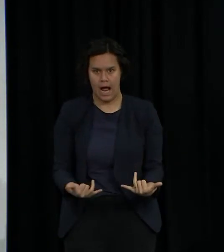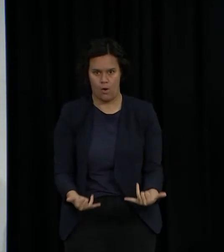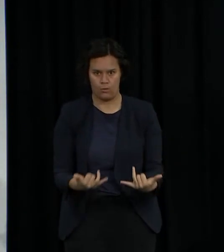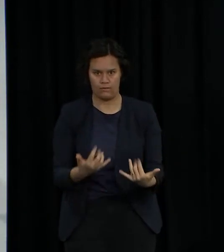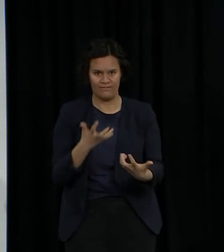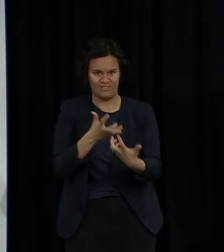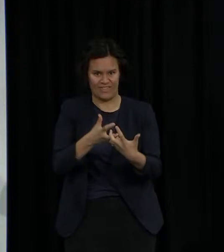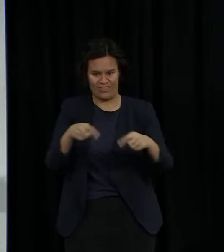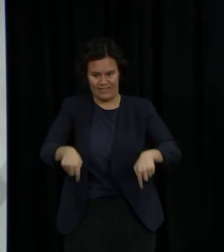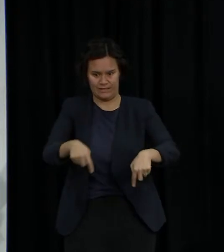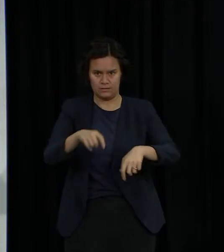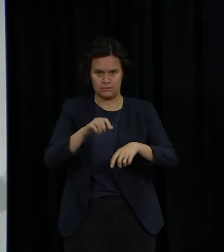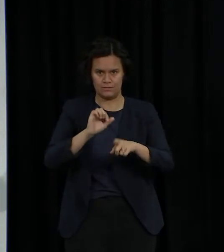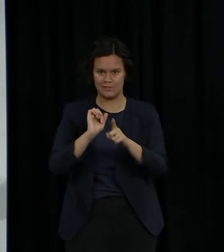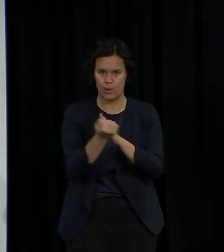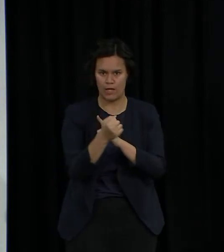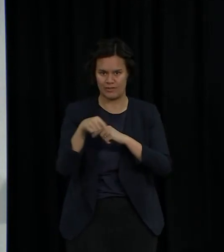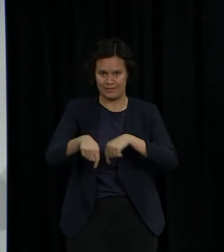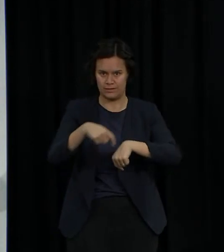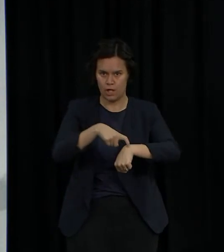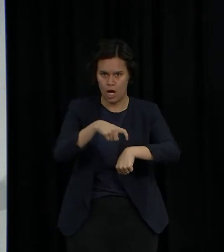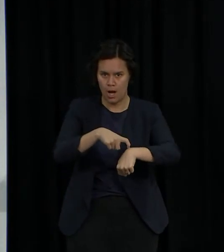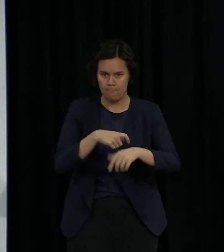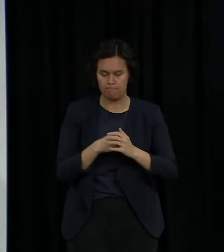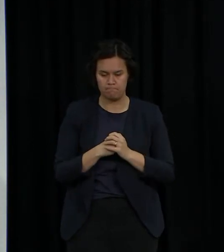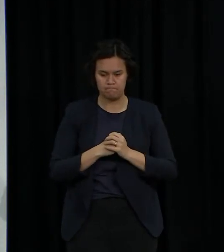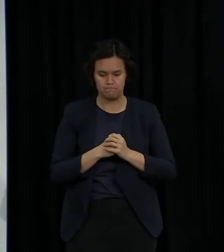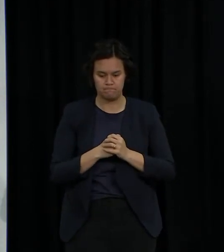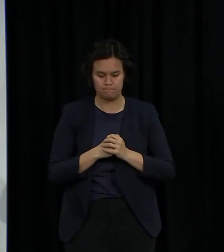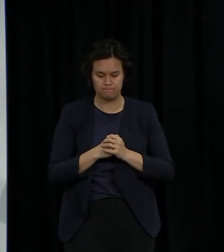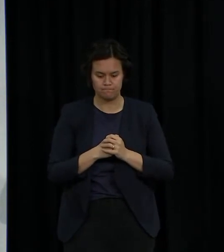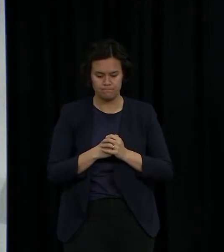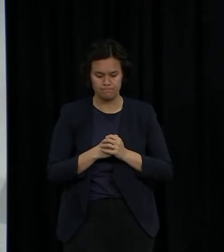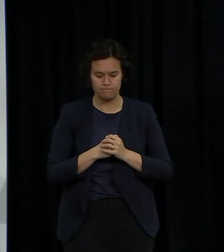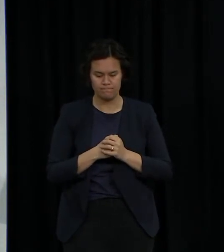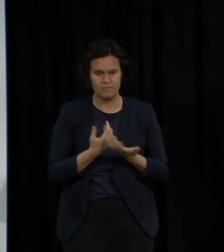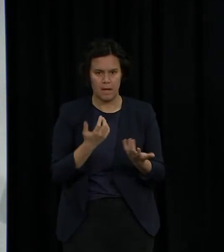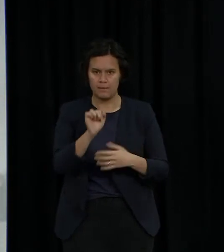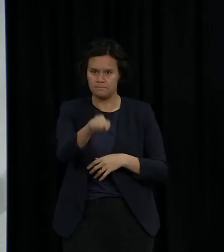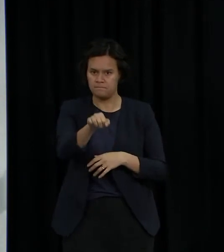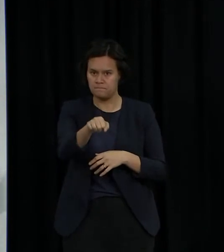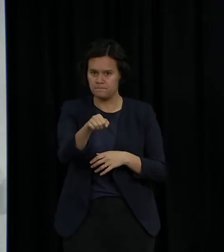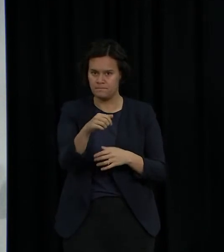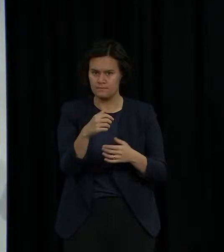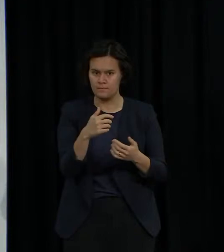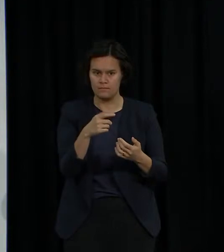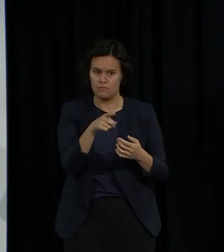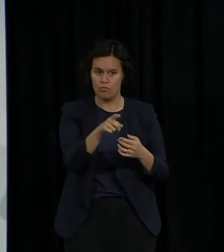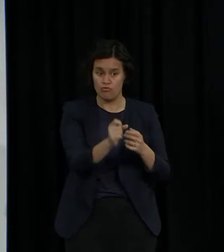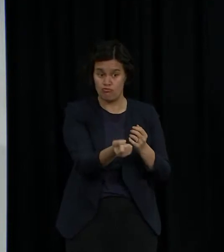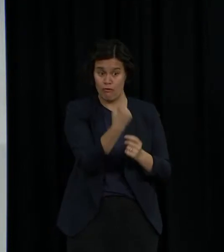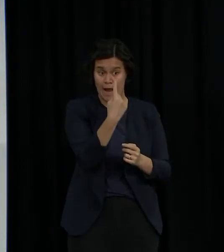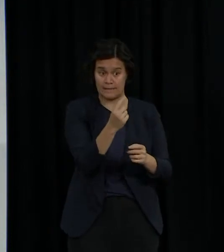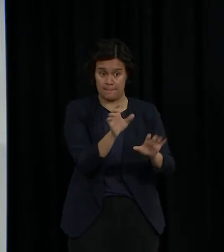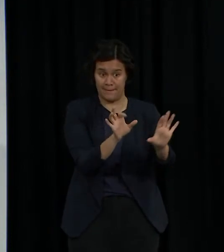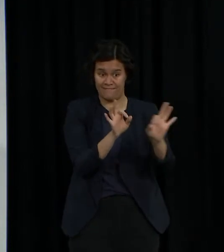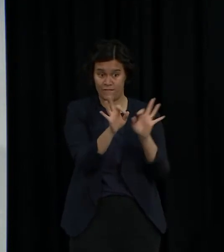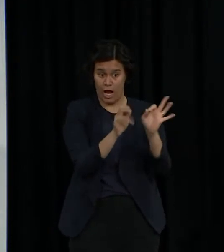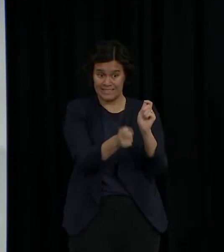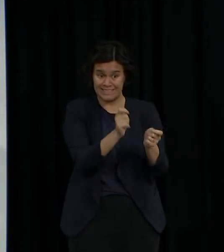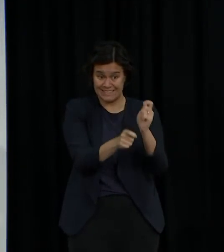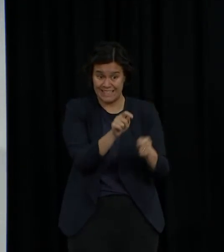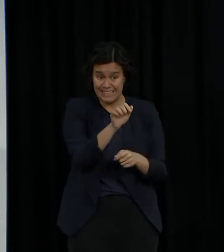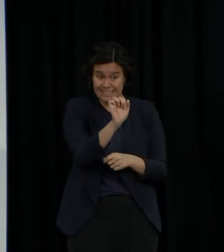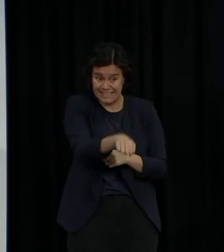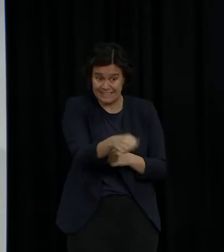will have a very small number of cases being picked up through that broader testing. I'll just come across to